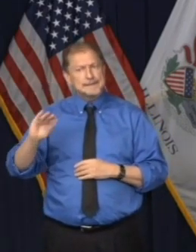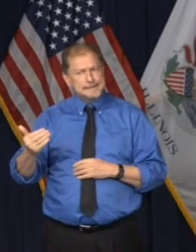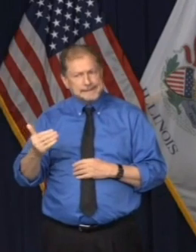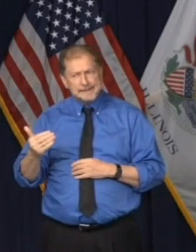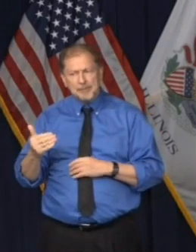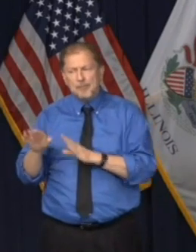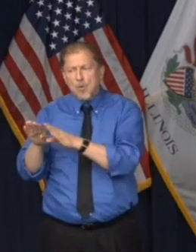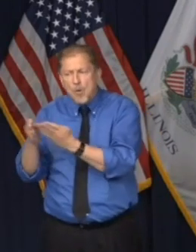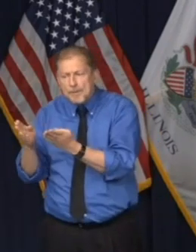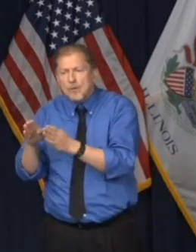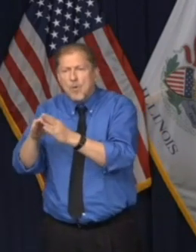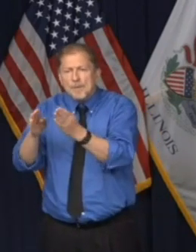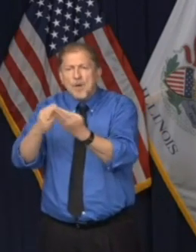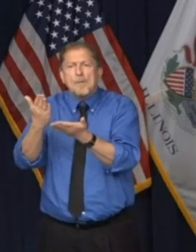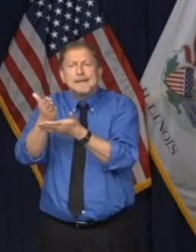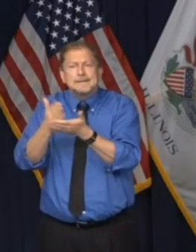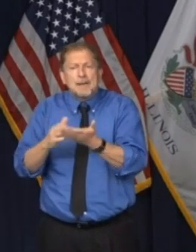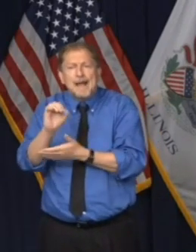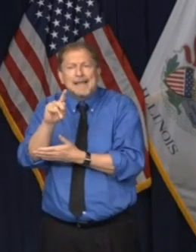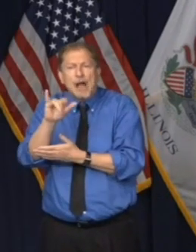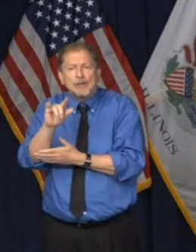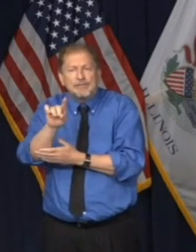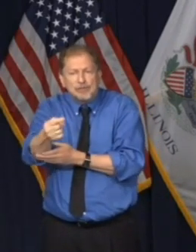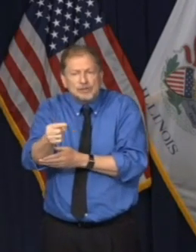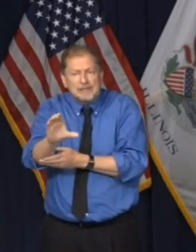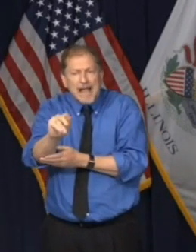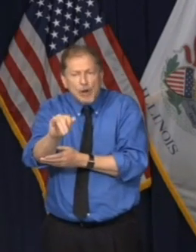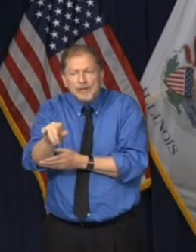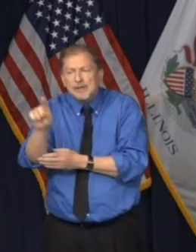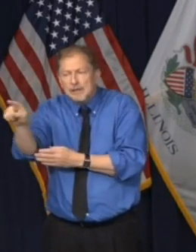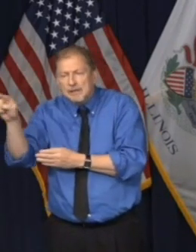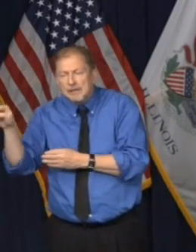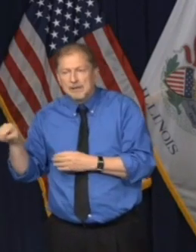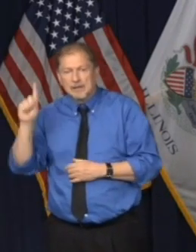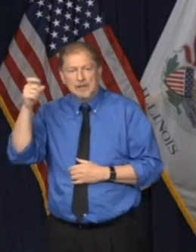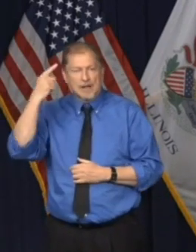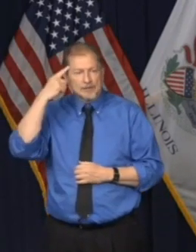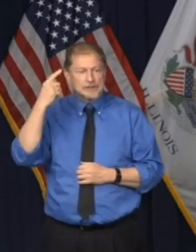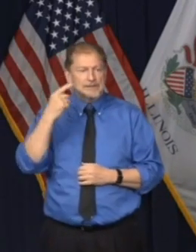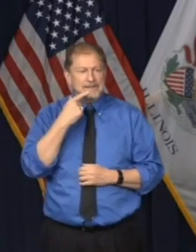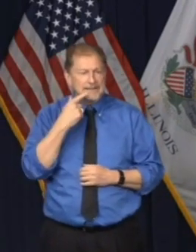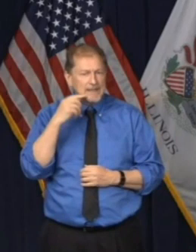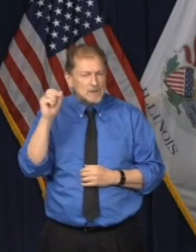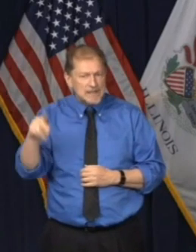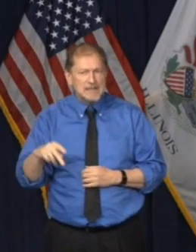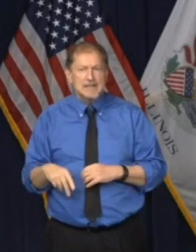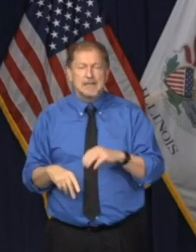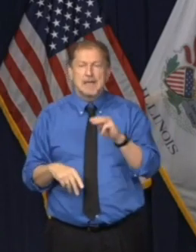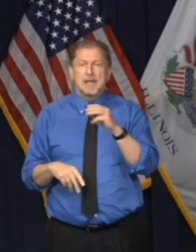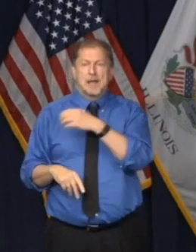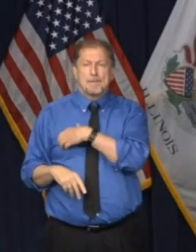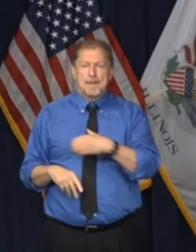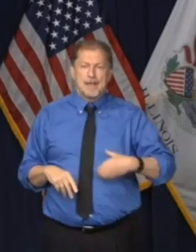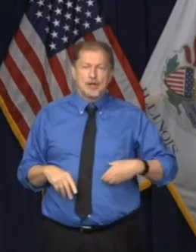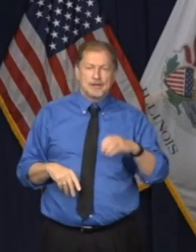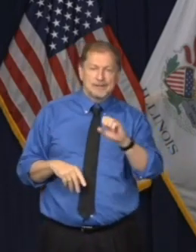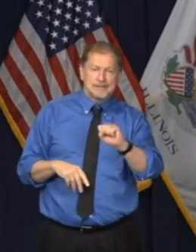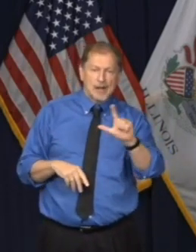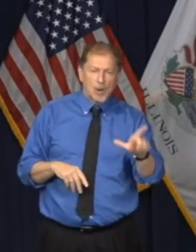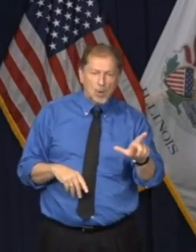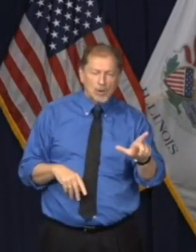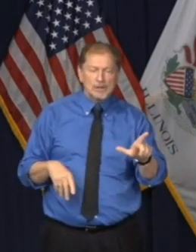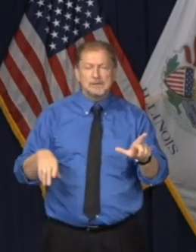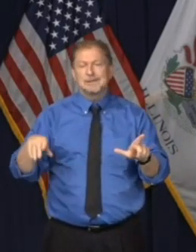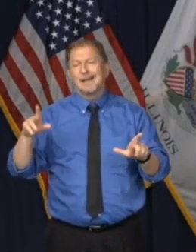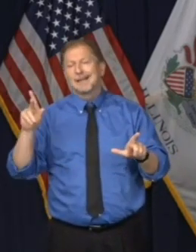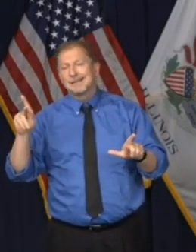counties. Mm-hmm. Might that be the case here? The governor there is saying, okay, the mayors of St. Louis and Kansas City, they're going to extend their